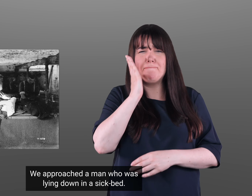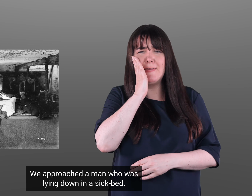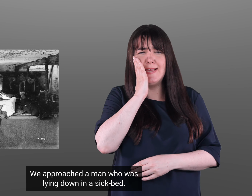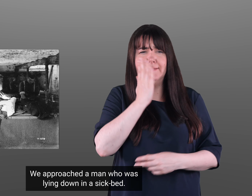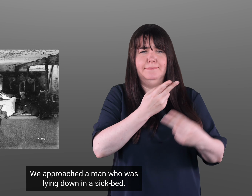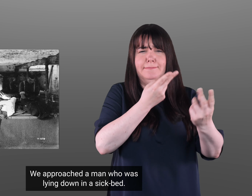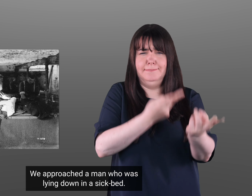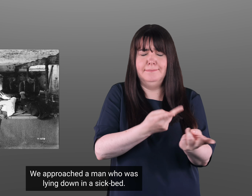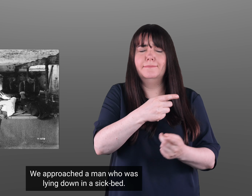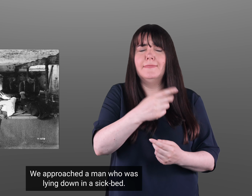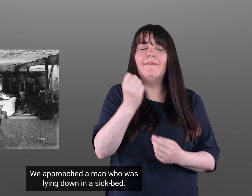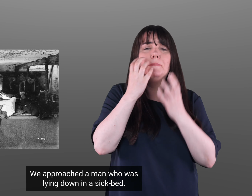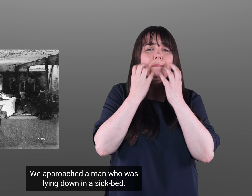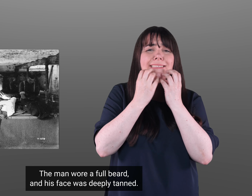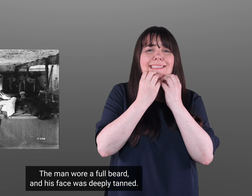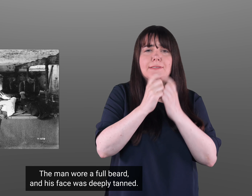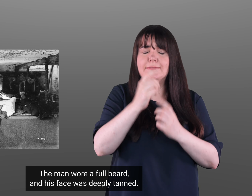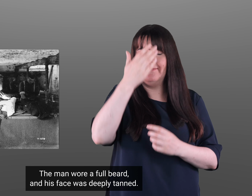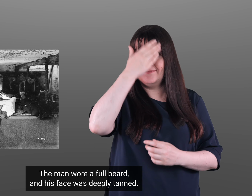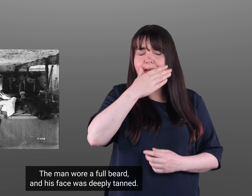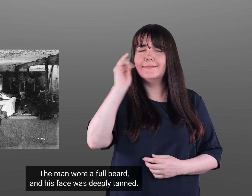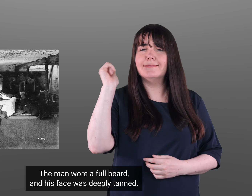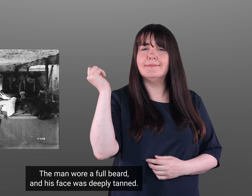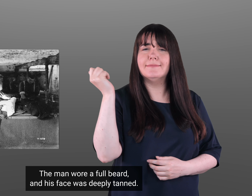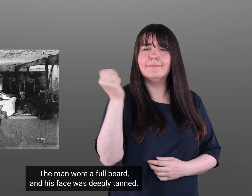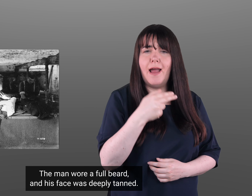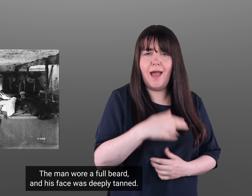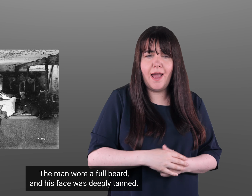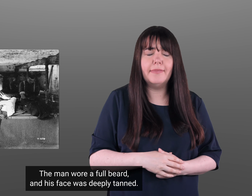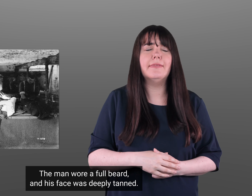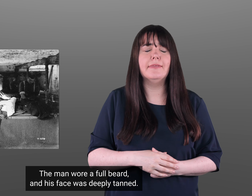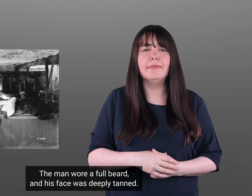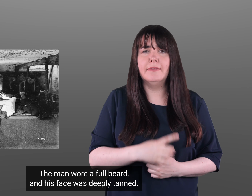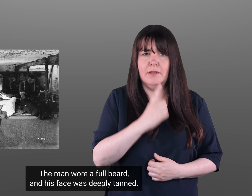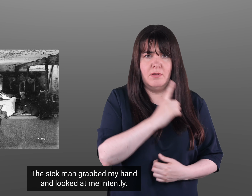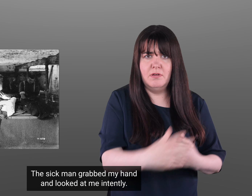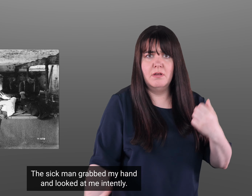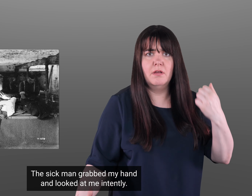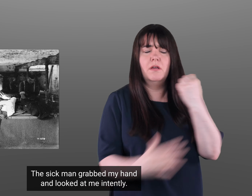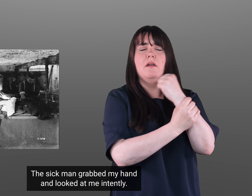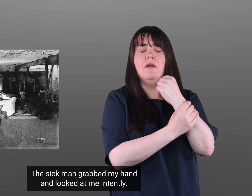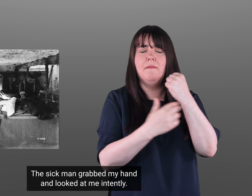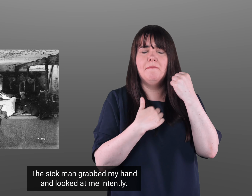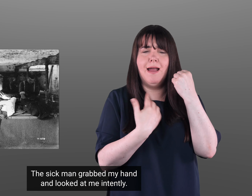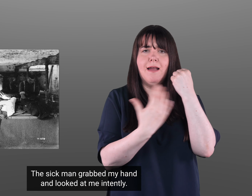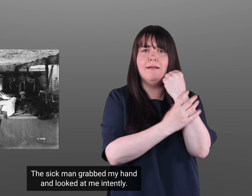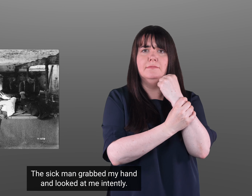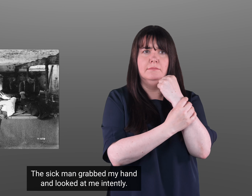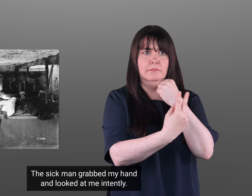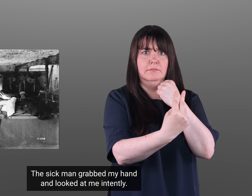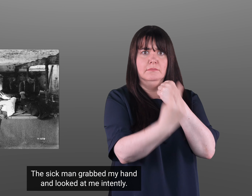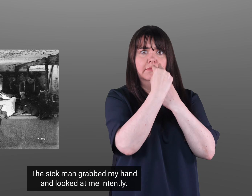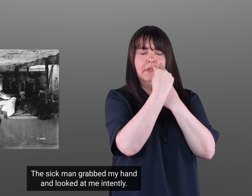bed. The man wore a full beard and his face was deeply tanned. The sick man grabbed my hand and looked at me